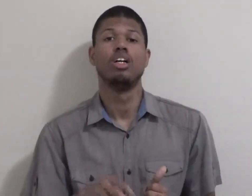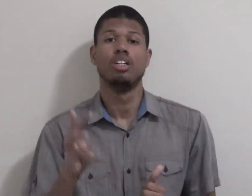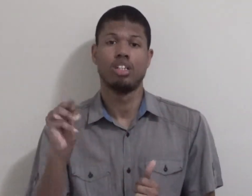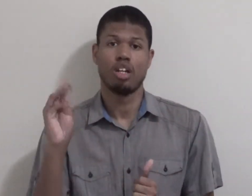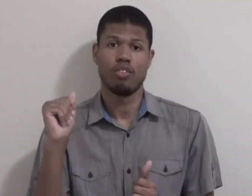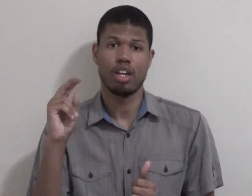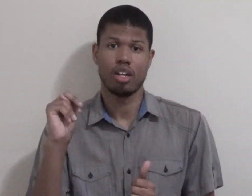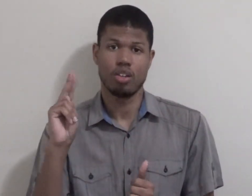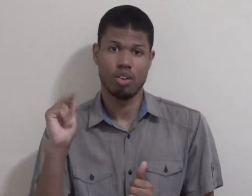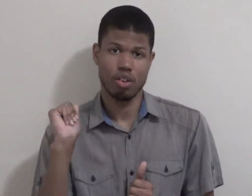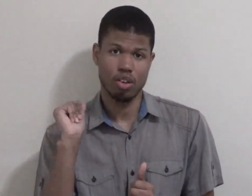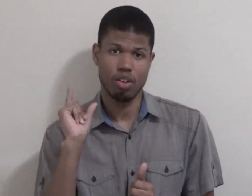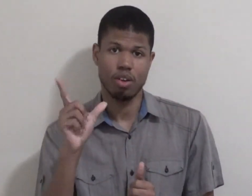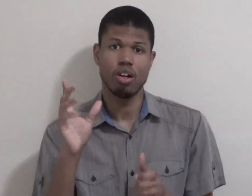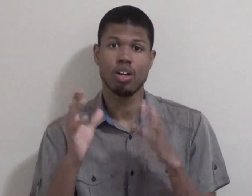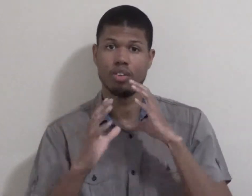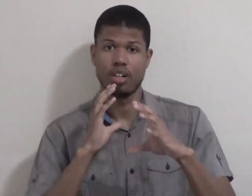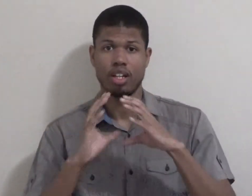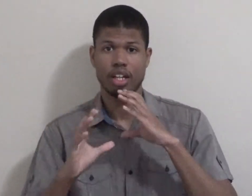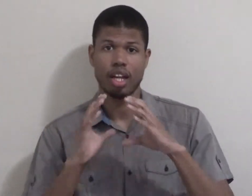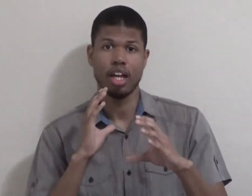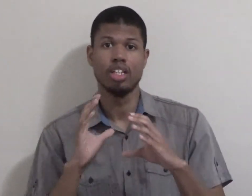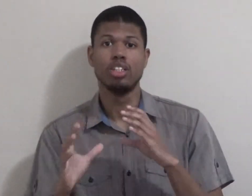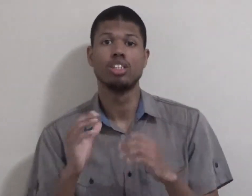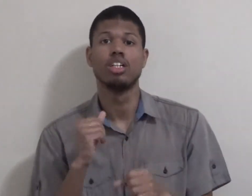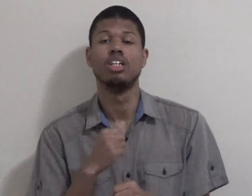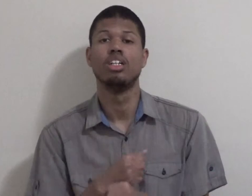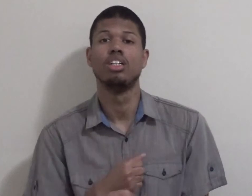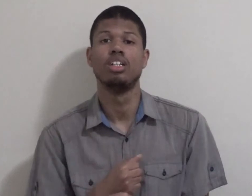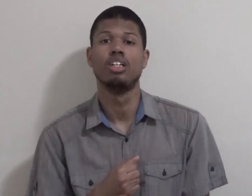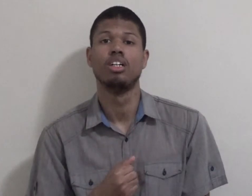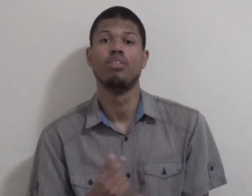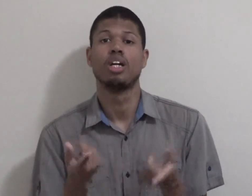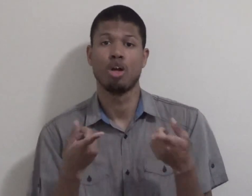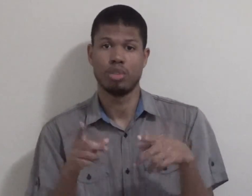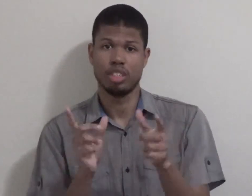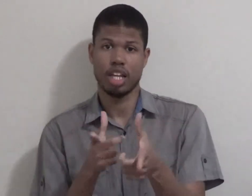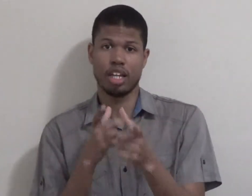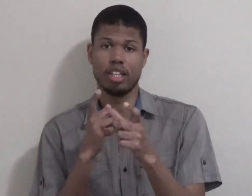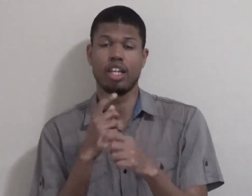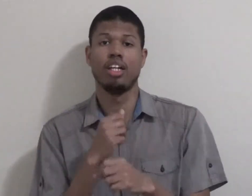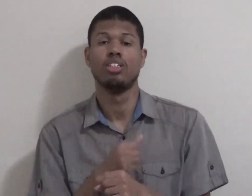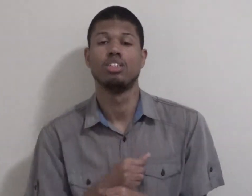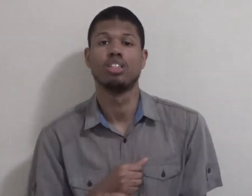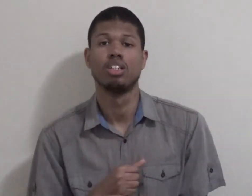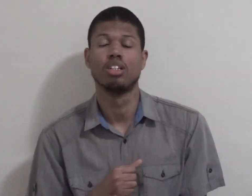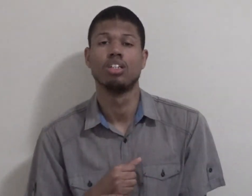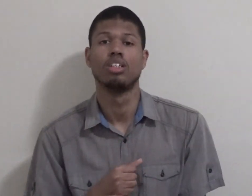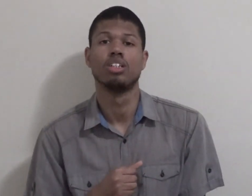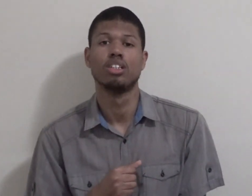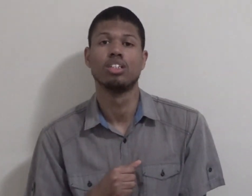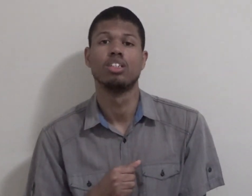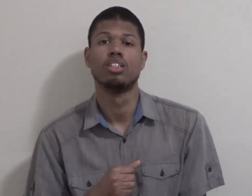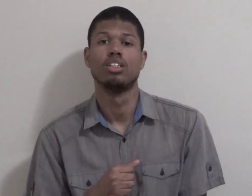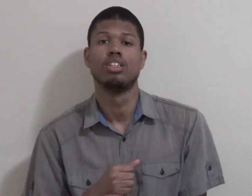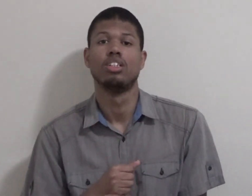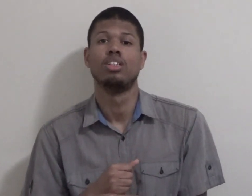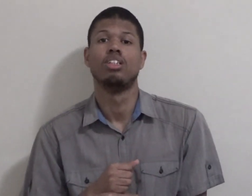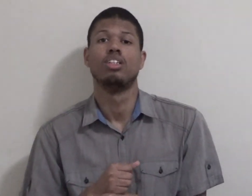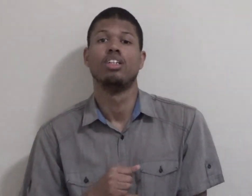nature to the interpreter. It is hoped that the procedures discussed in the various sections of